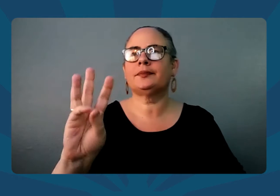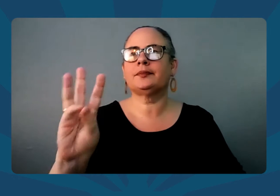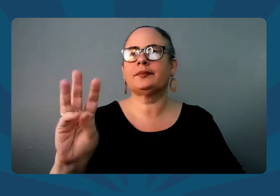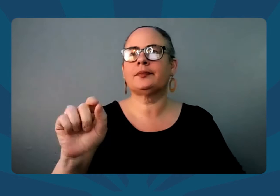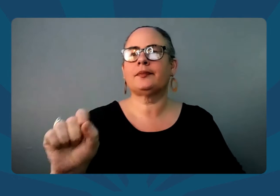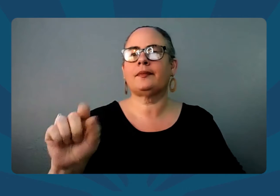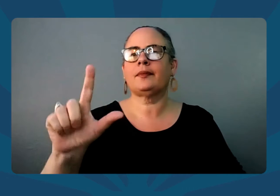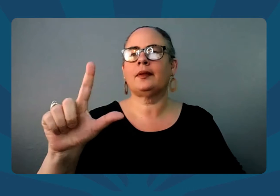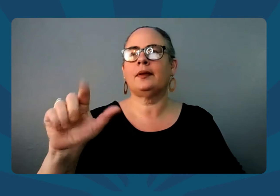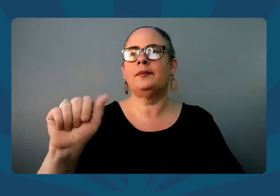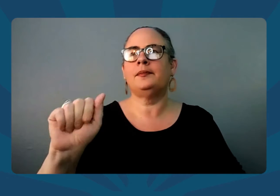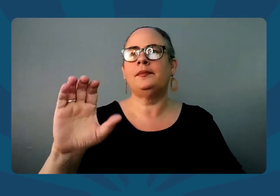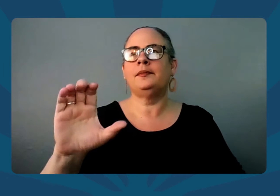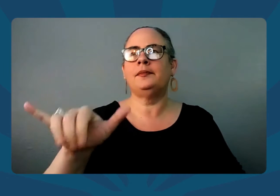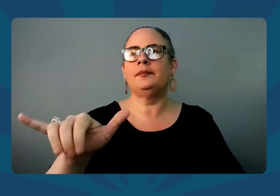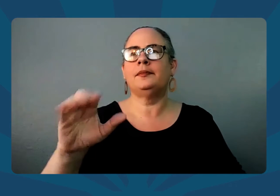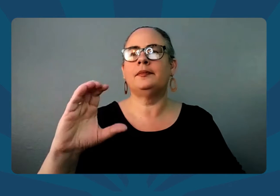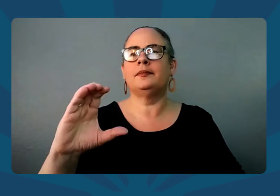Website,